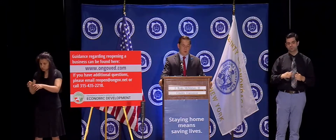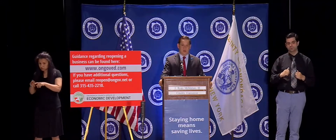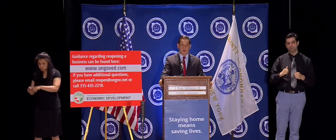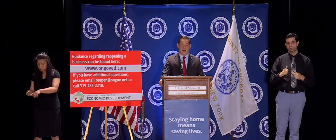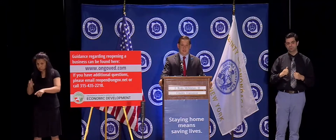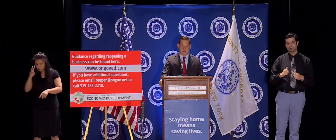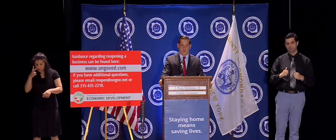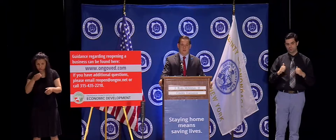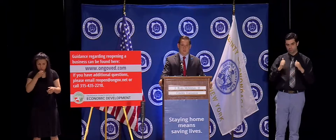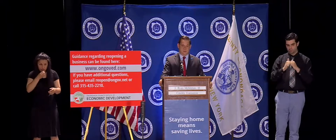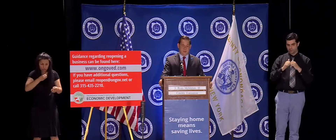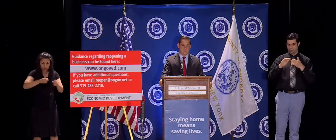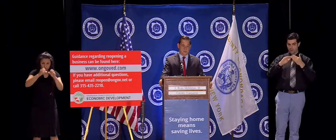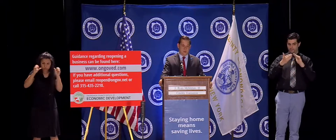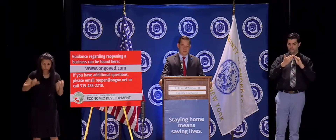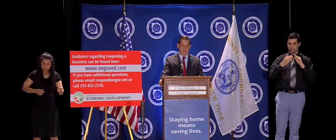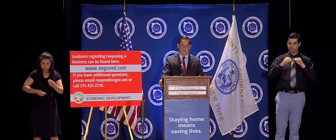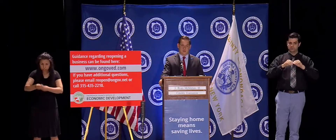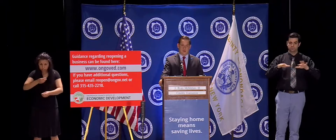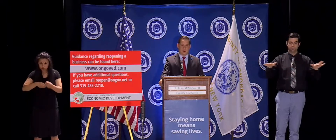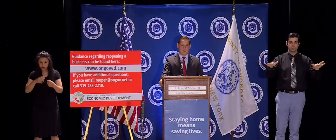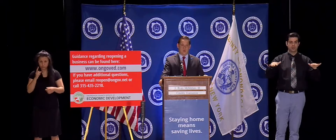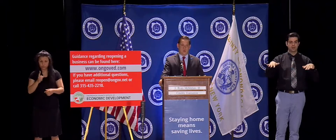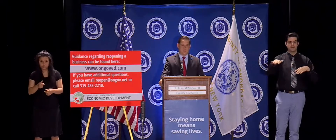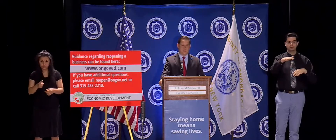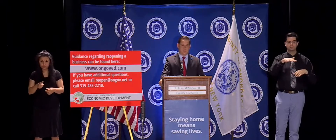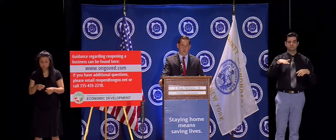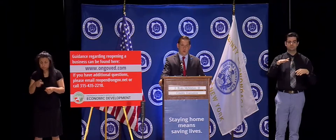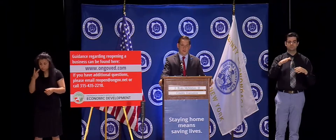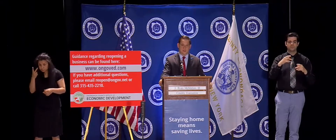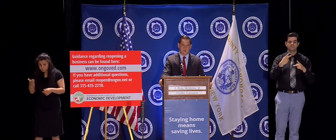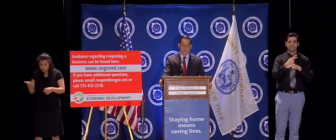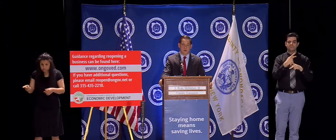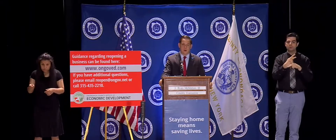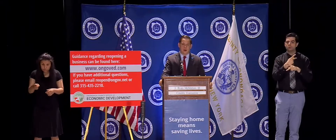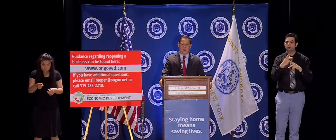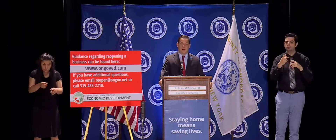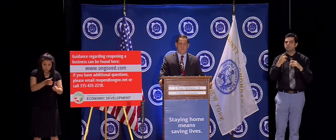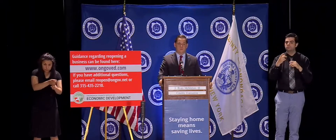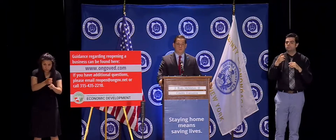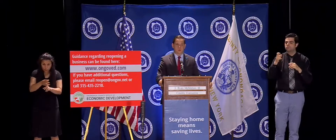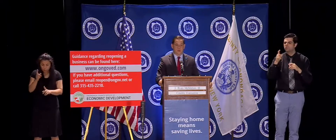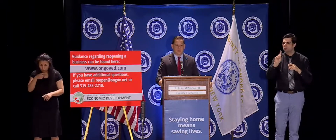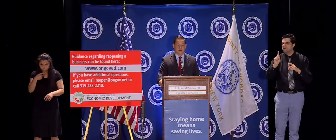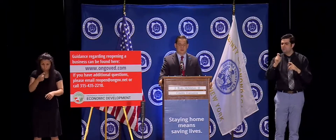process. That's part of your contact tracing. Yep. So that's how you figure out who needs to be in a quarantine.